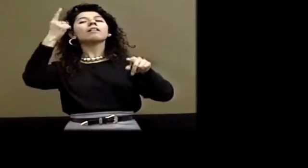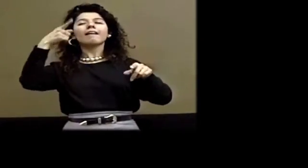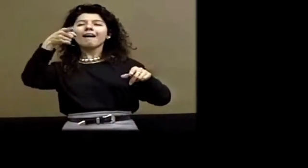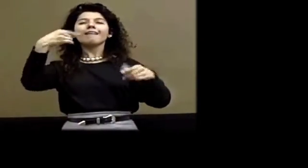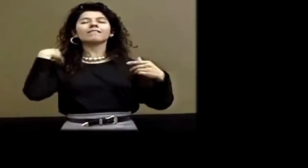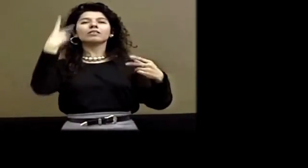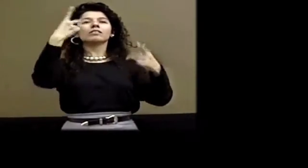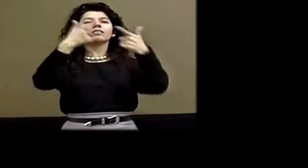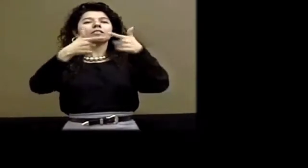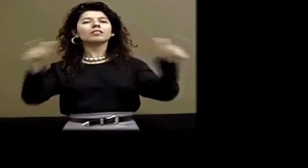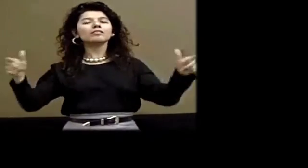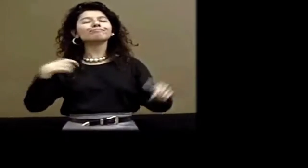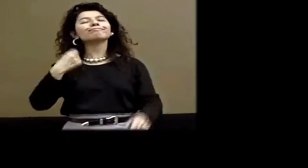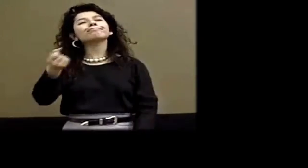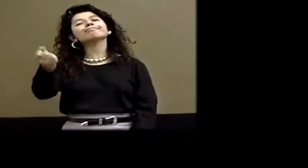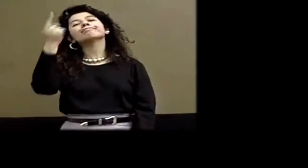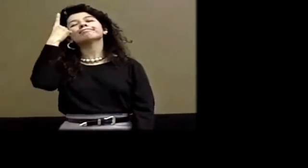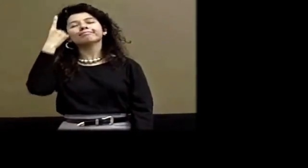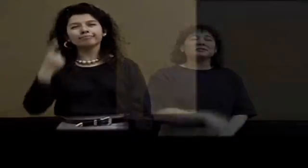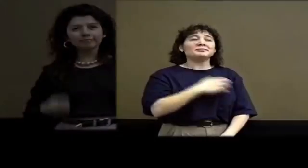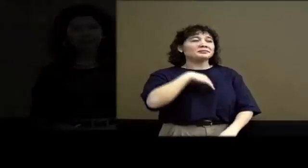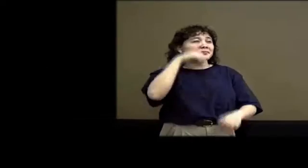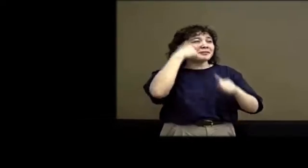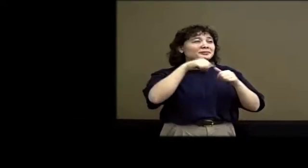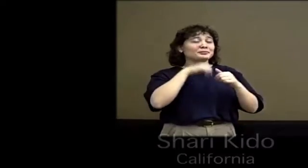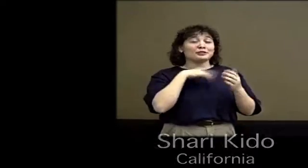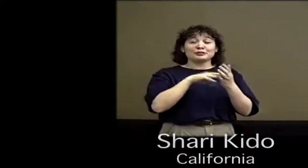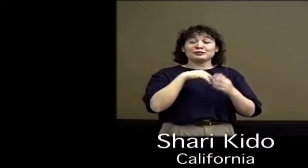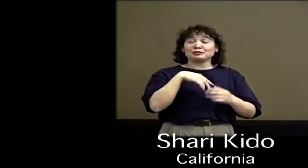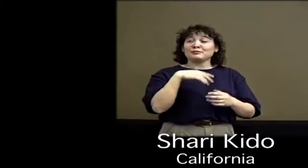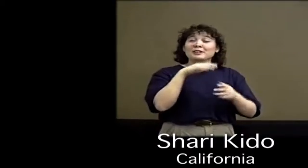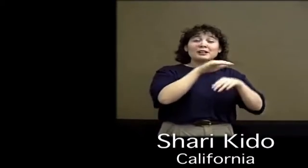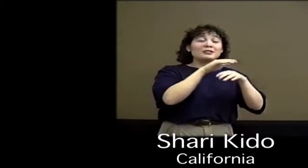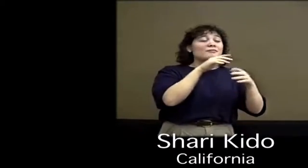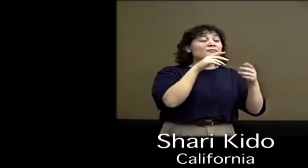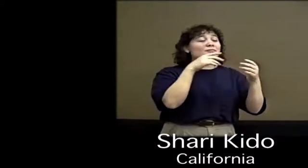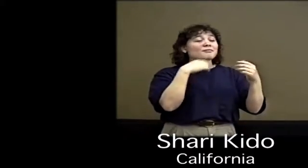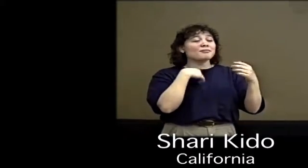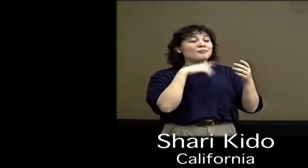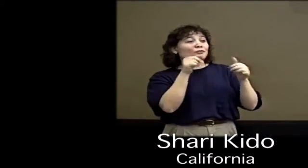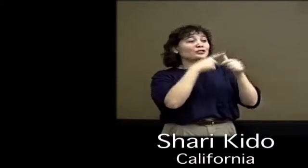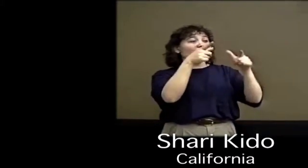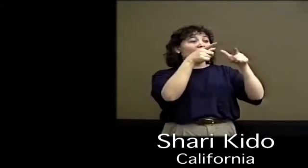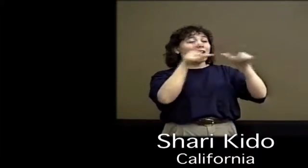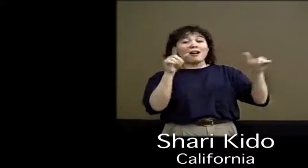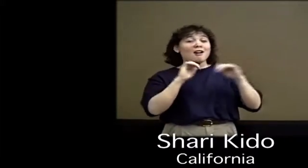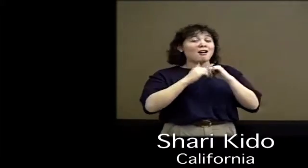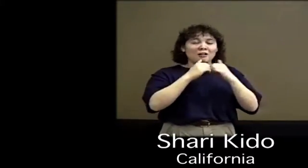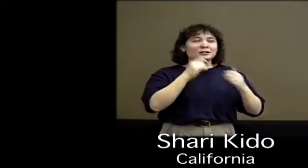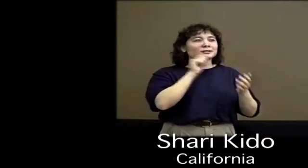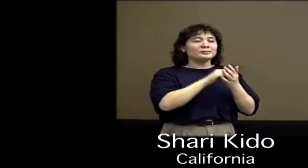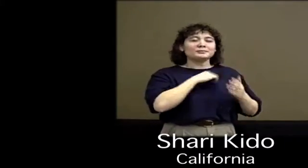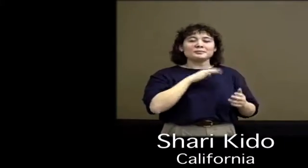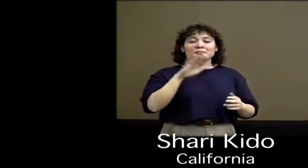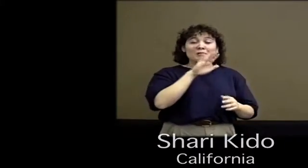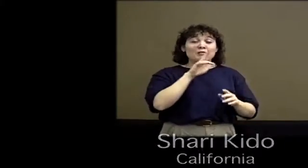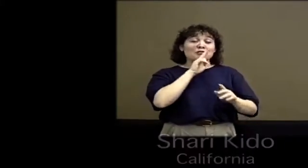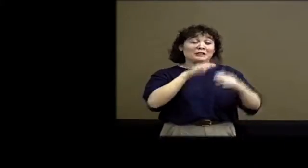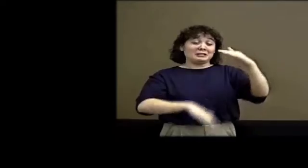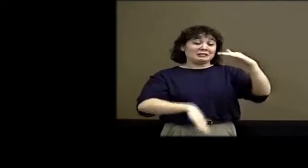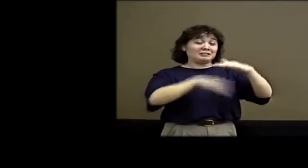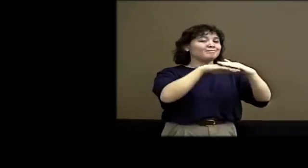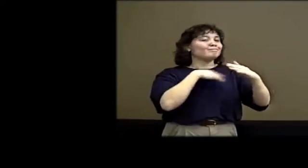It was then that I understood that there were two languages. I remember learning my first language, which is ASL. Up until I was